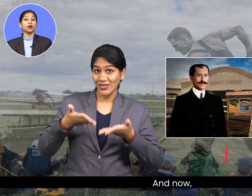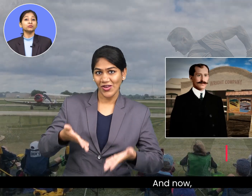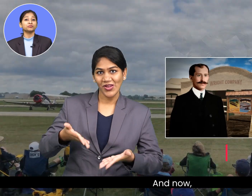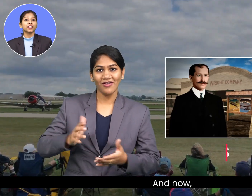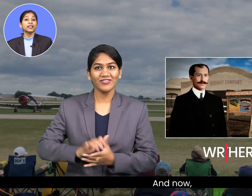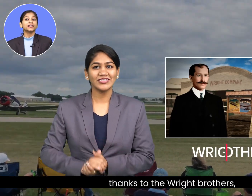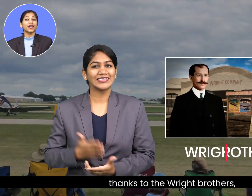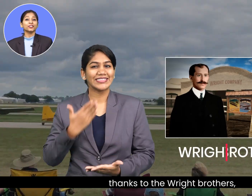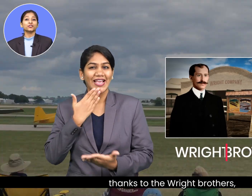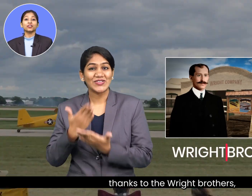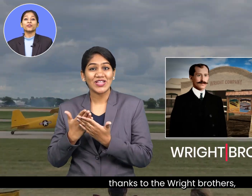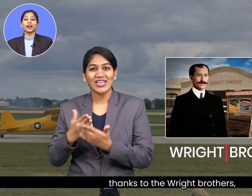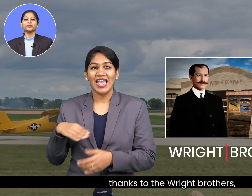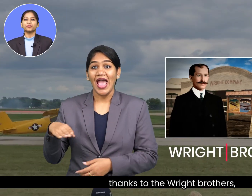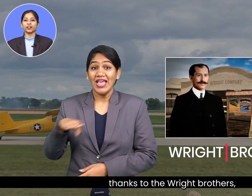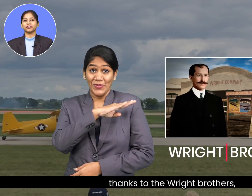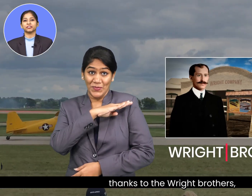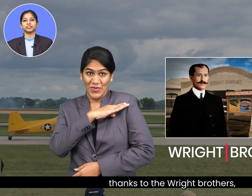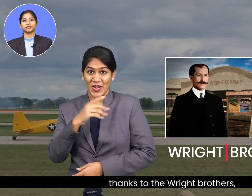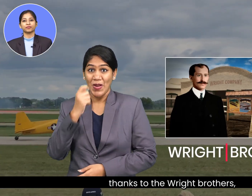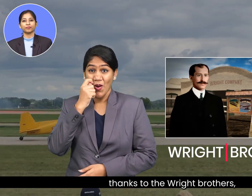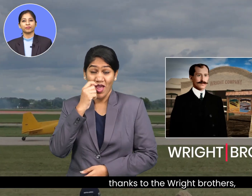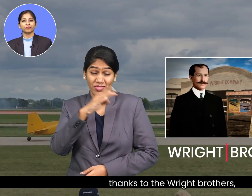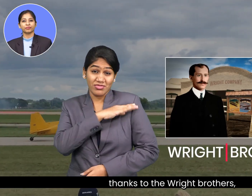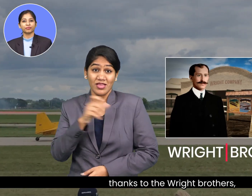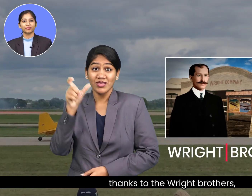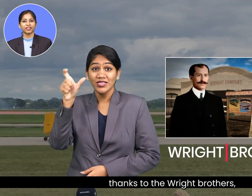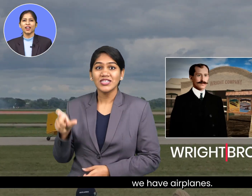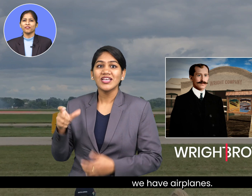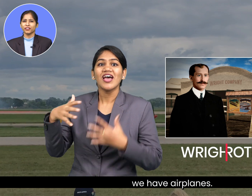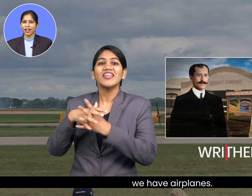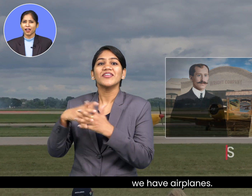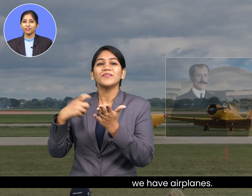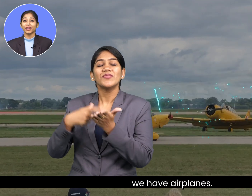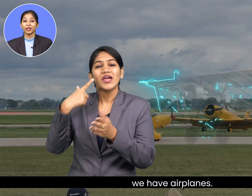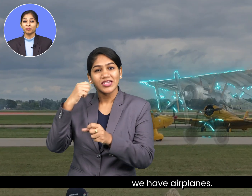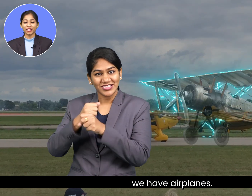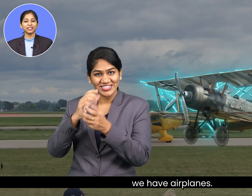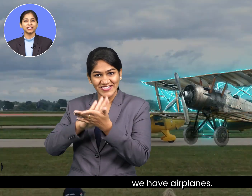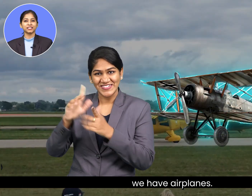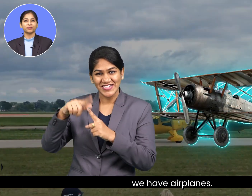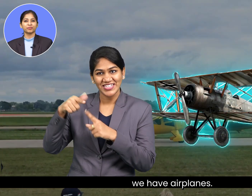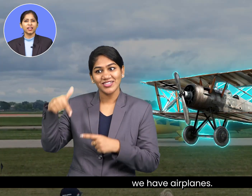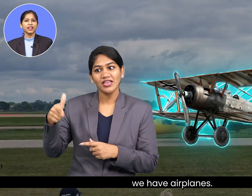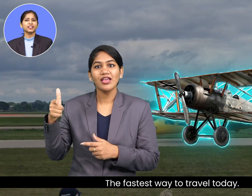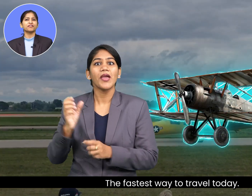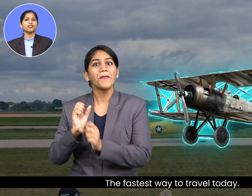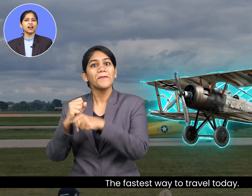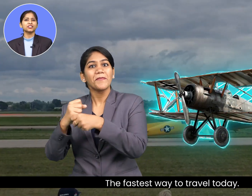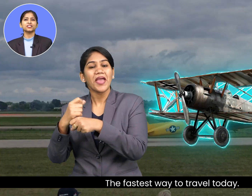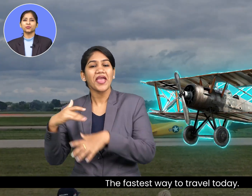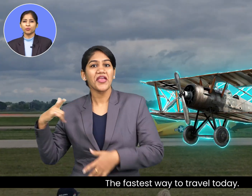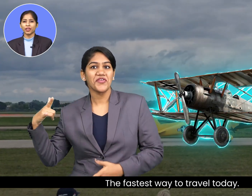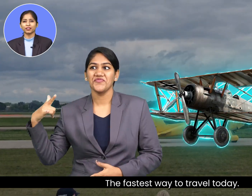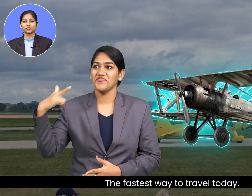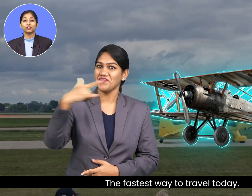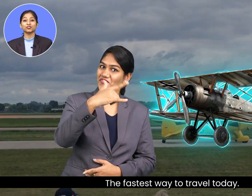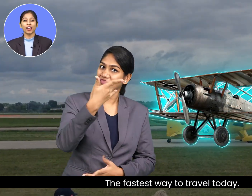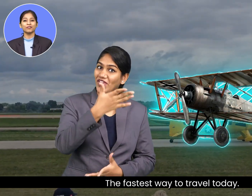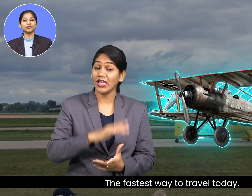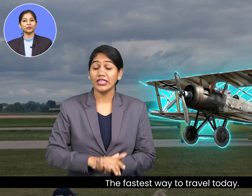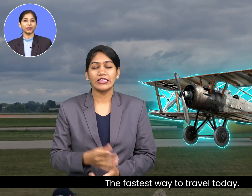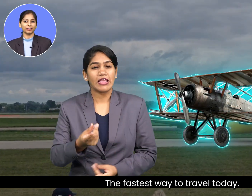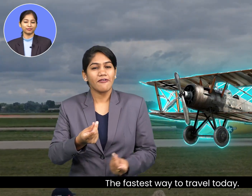And now, thanks to the Wright brothers, we have airplanes, the fastest way